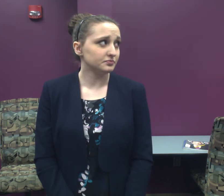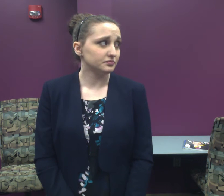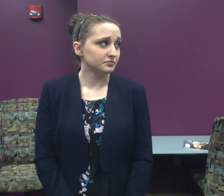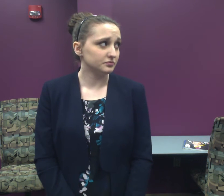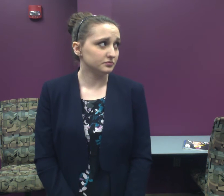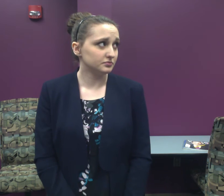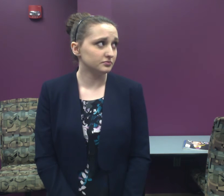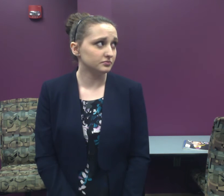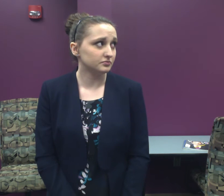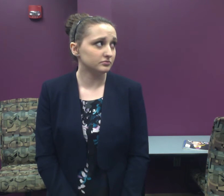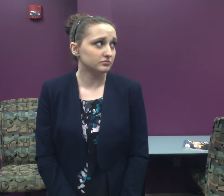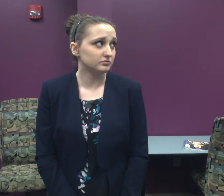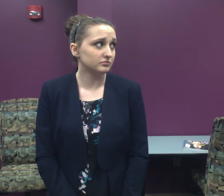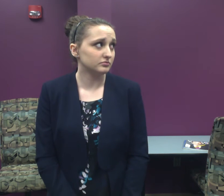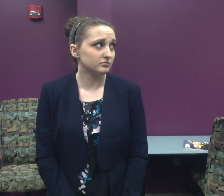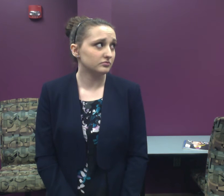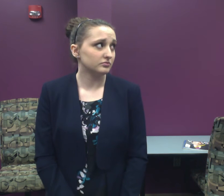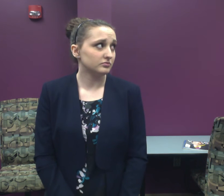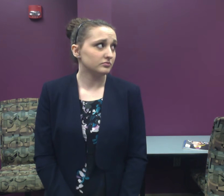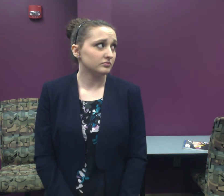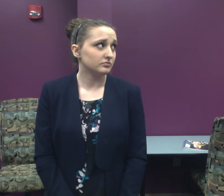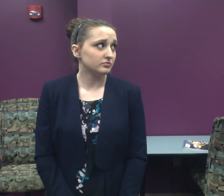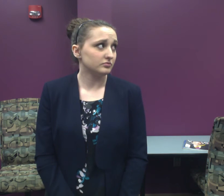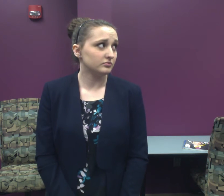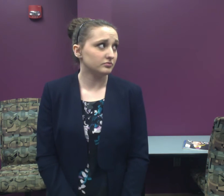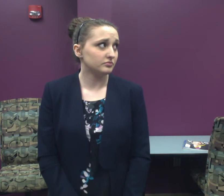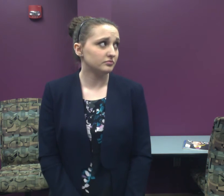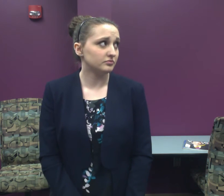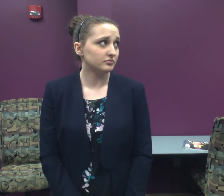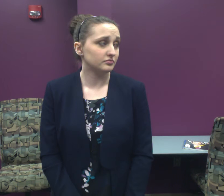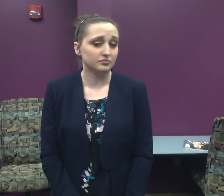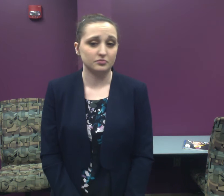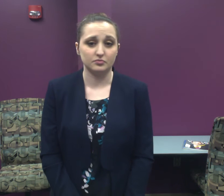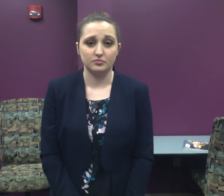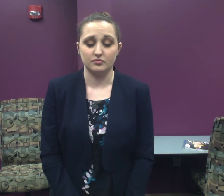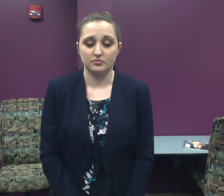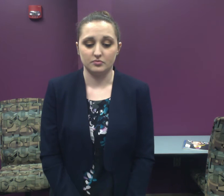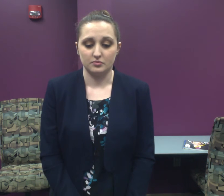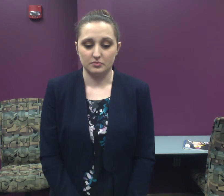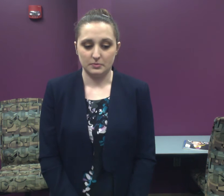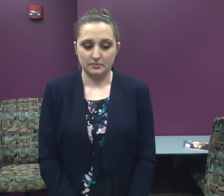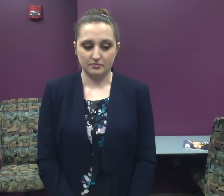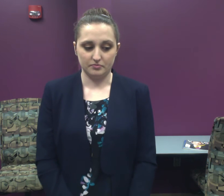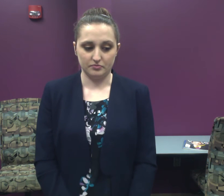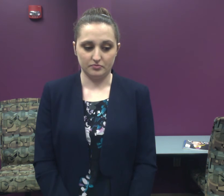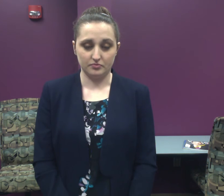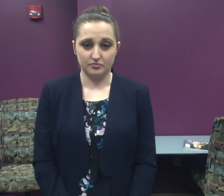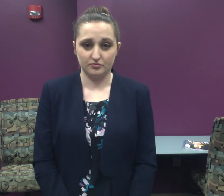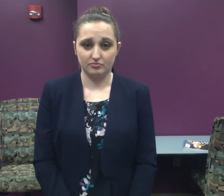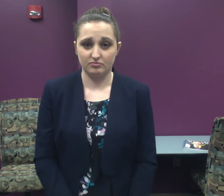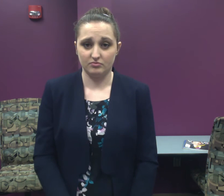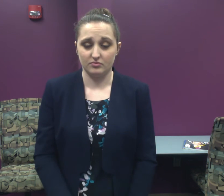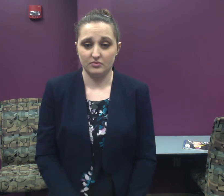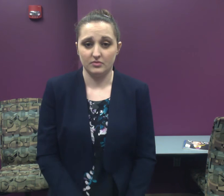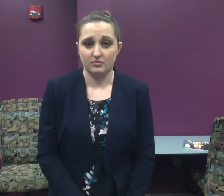right now with the rape squad that actually go into certain villages and try to impregnate Russian women and stuff, you see, oh, that's so strange.